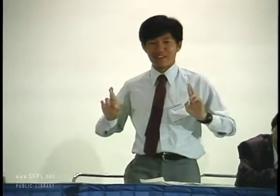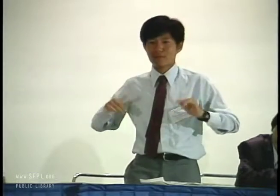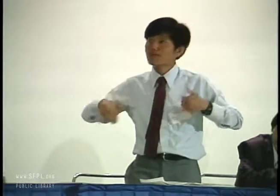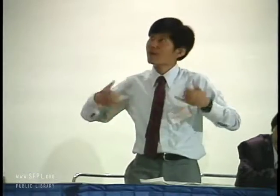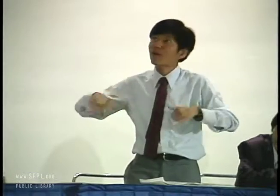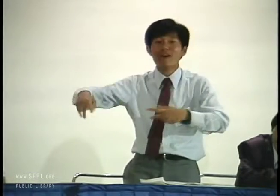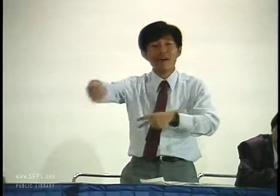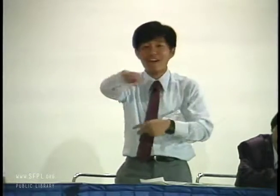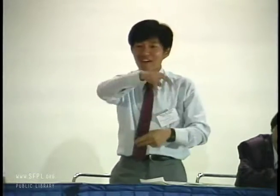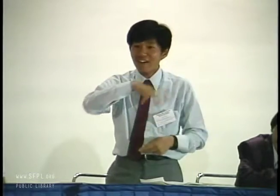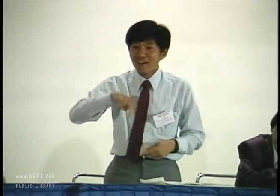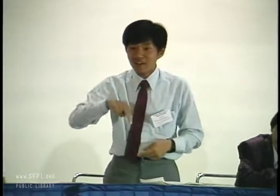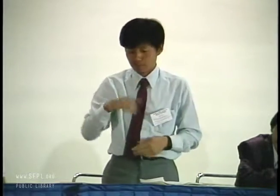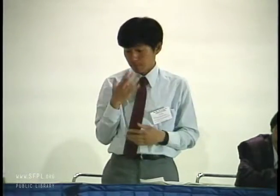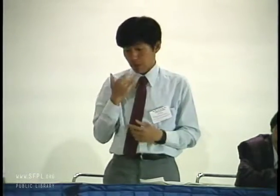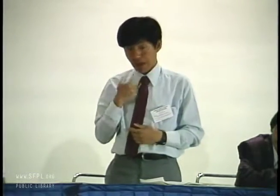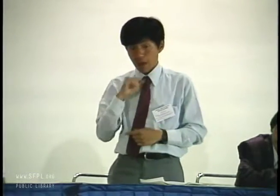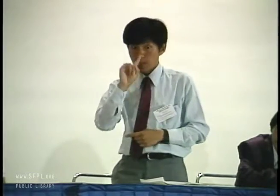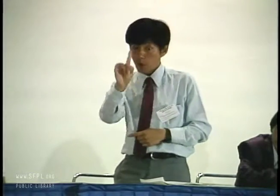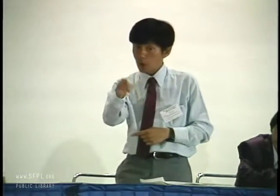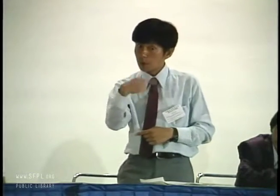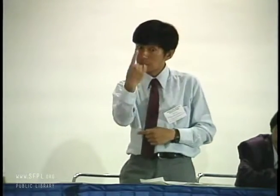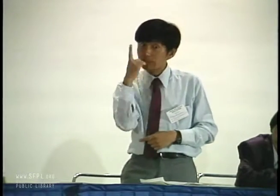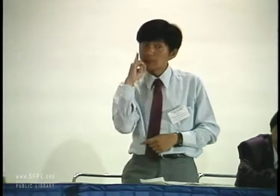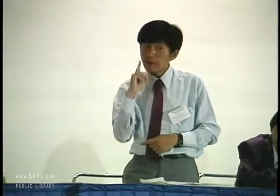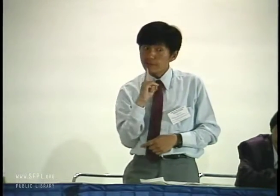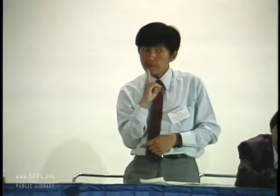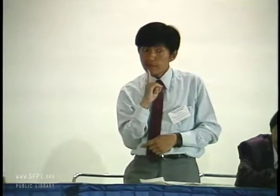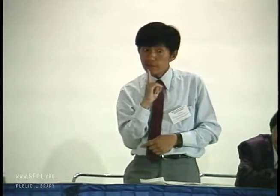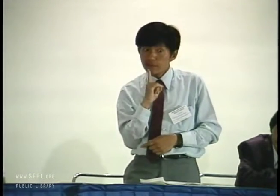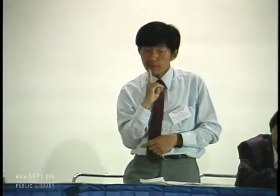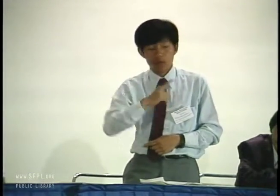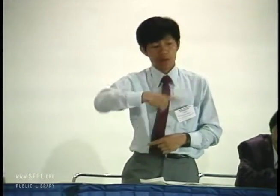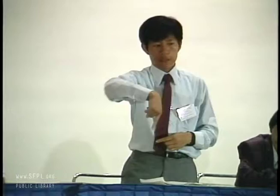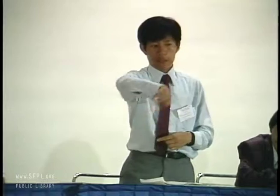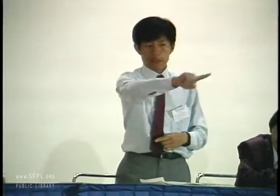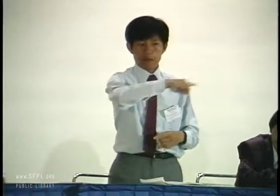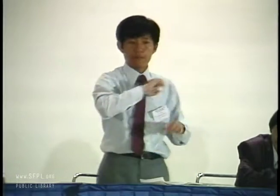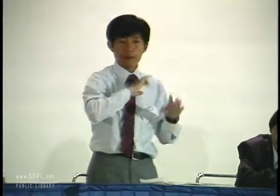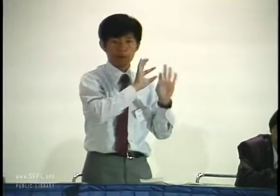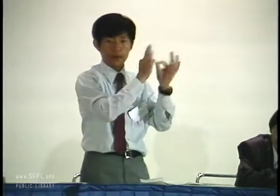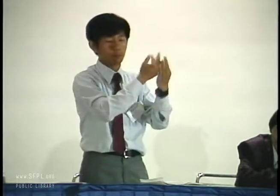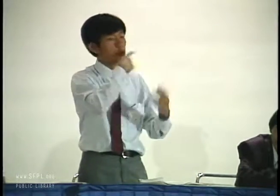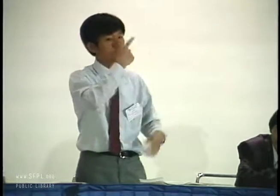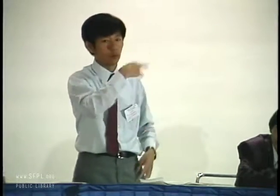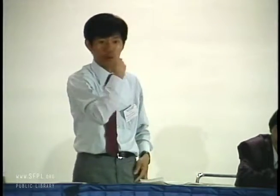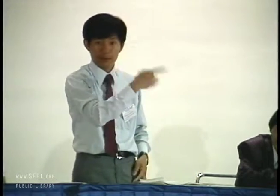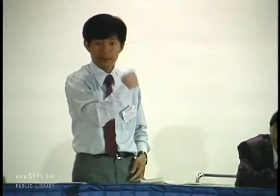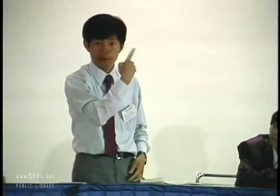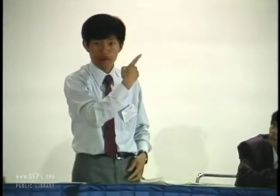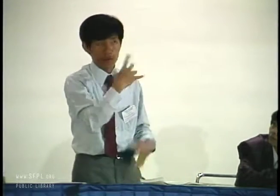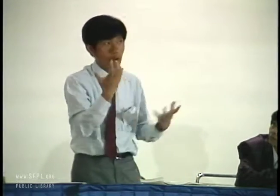older. And I wasn't ready to move into that experience. But I was also the only deaf person in the hearing family.